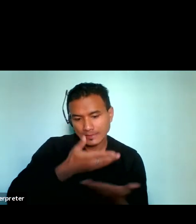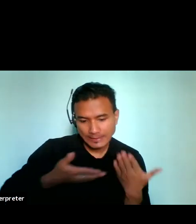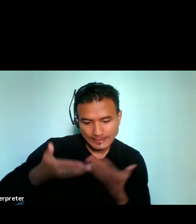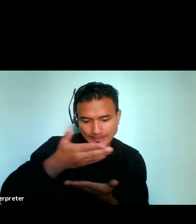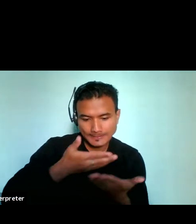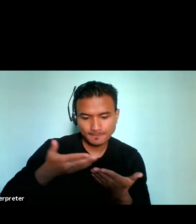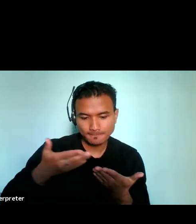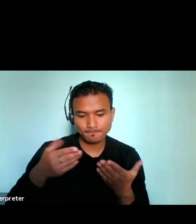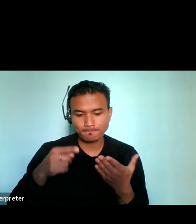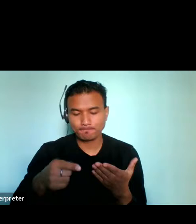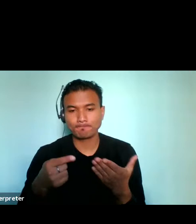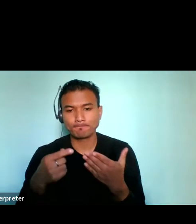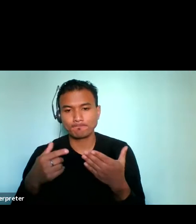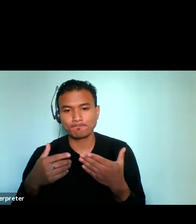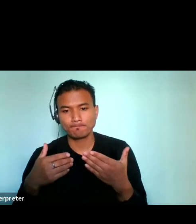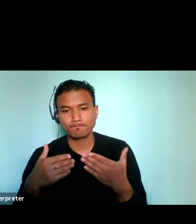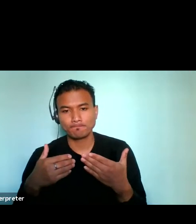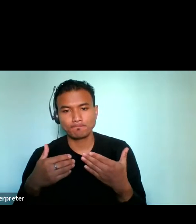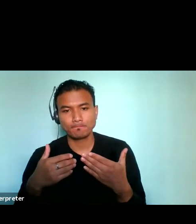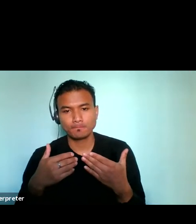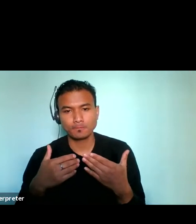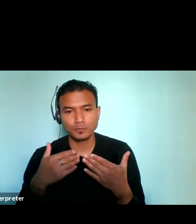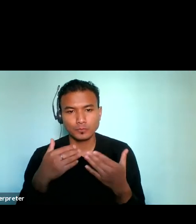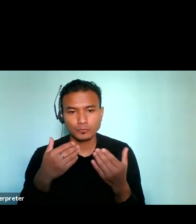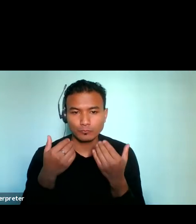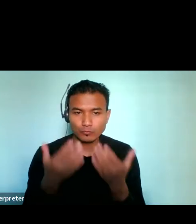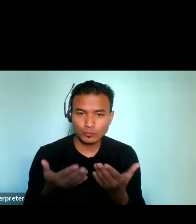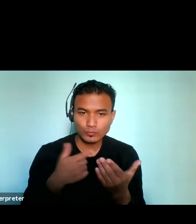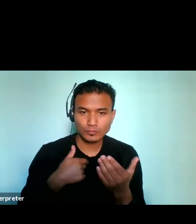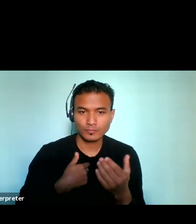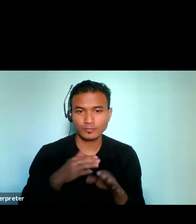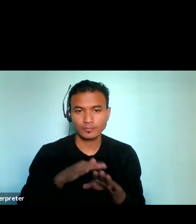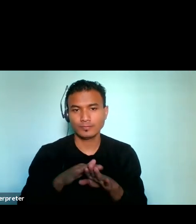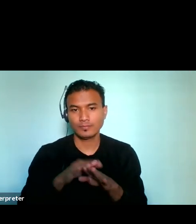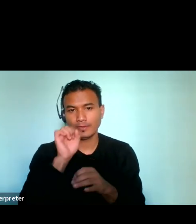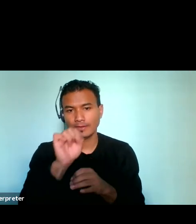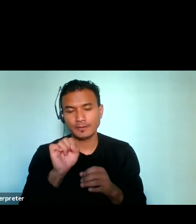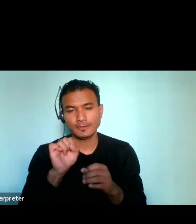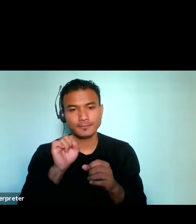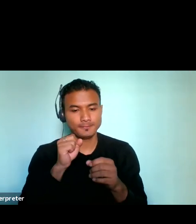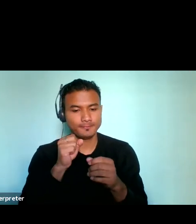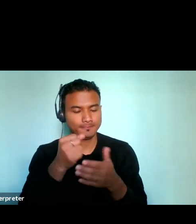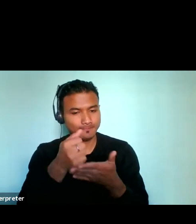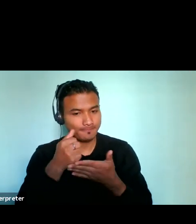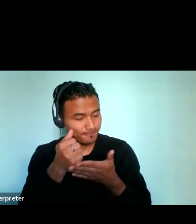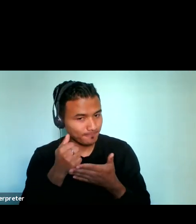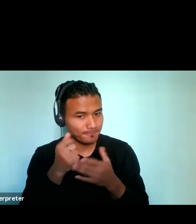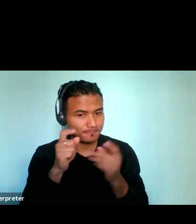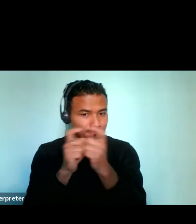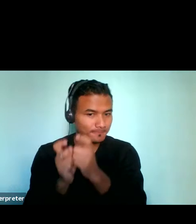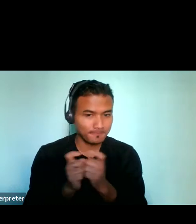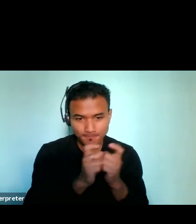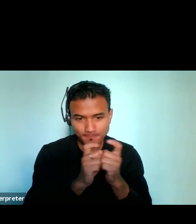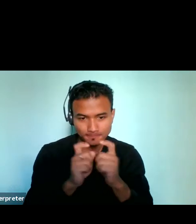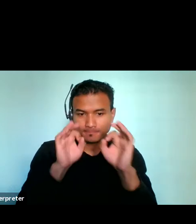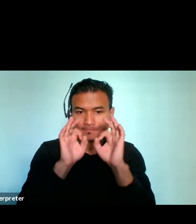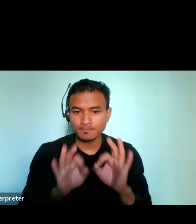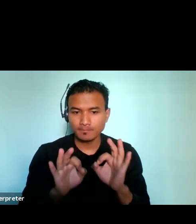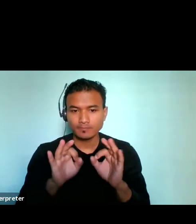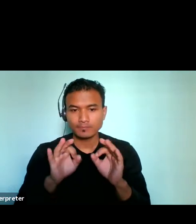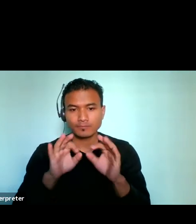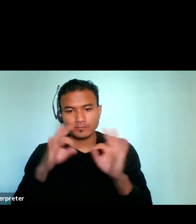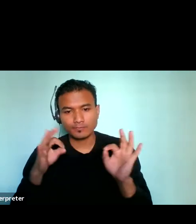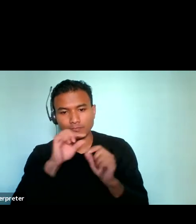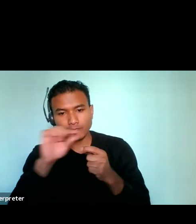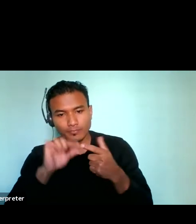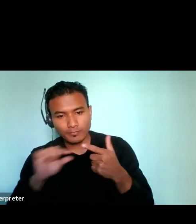this exciting event with you, and we are grateful for your insight as well on so many different topics on land